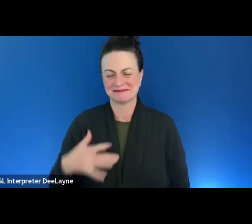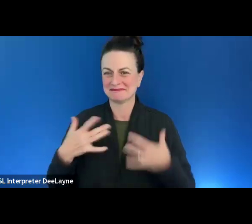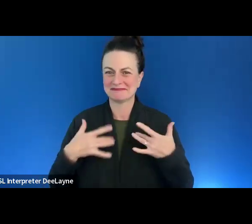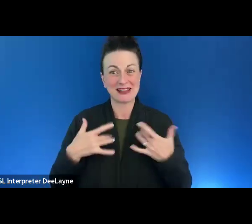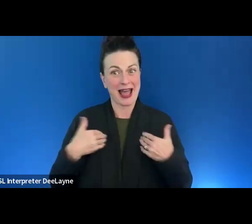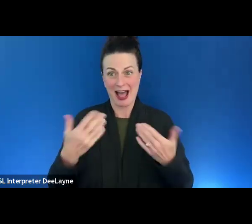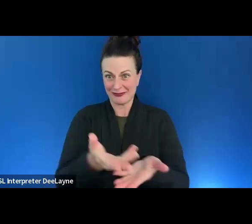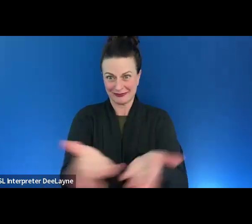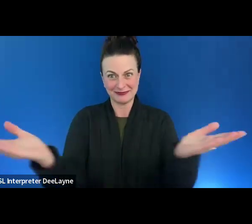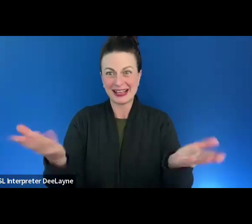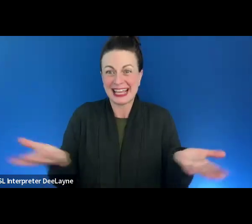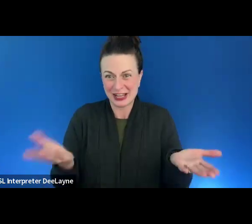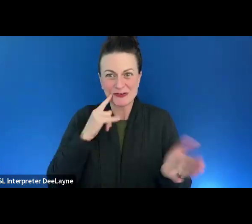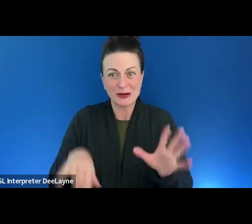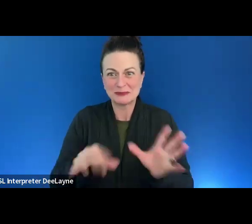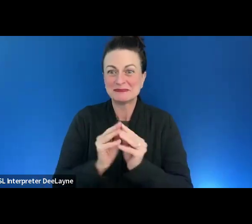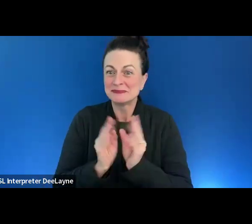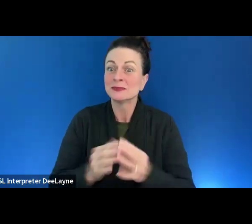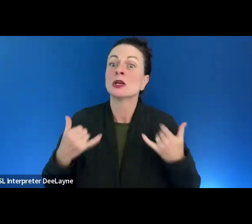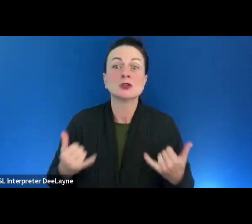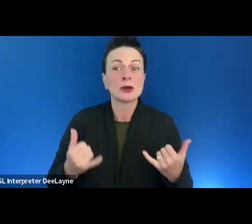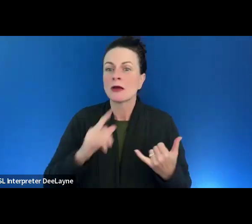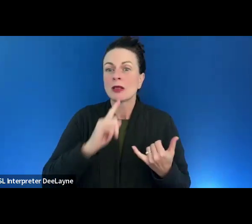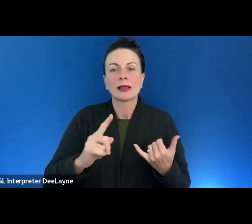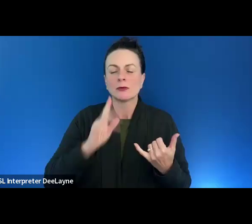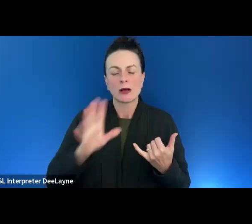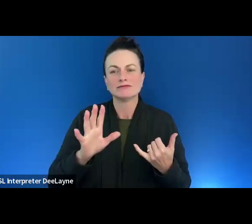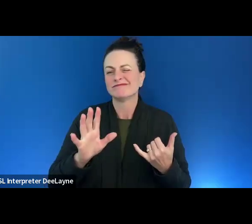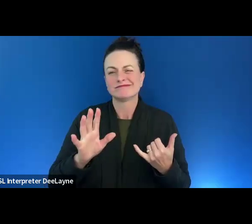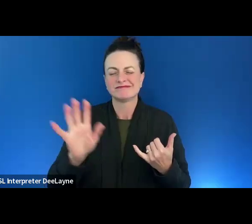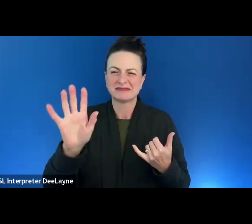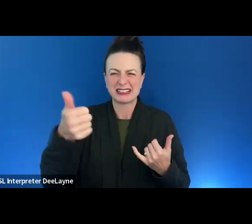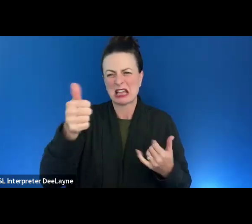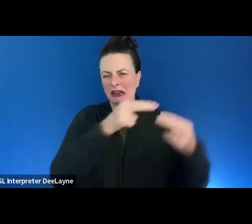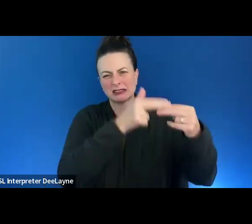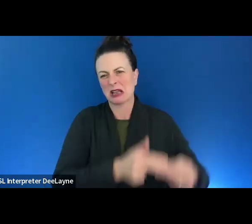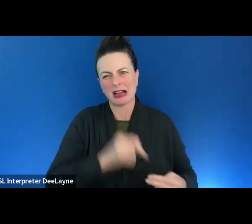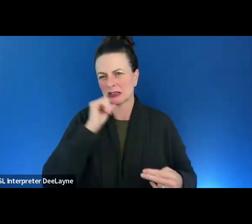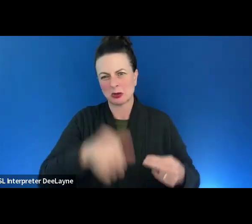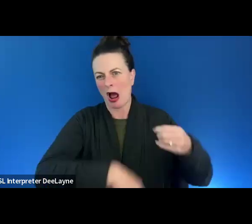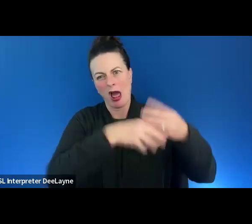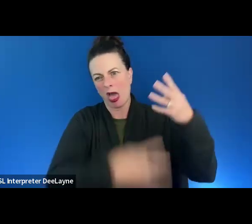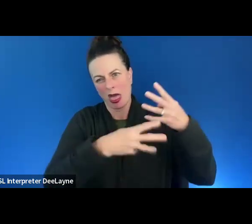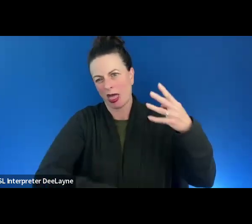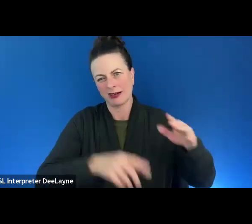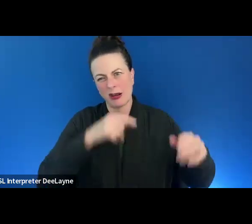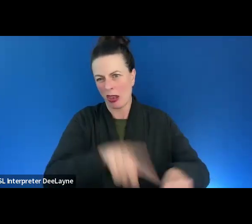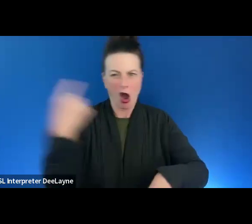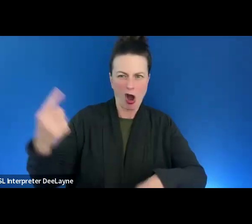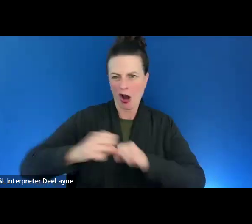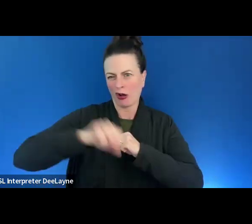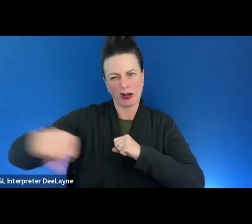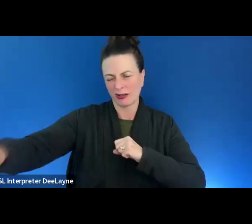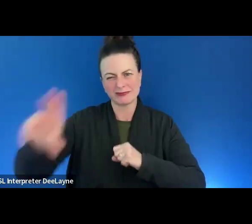to have you all here. So really today is going to be I have about 10 slides, so it's not a very long presentation, but I just want